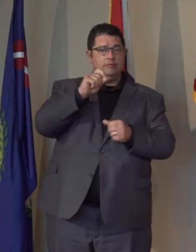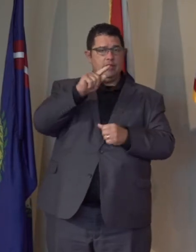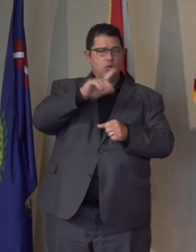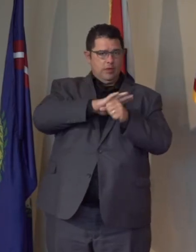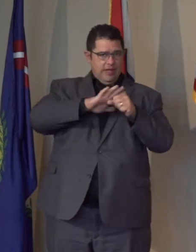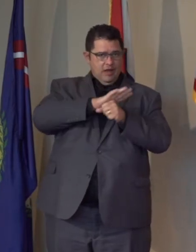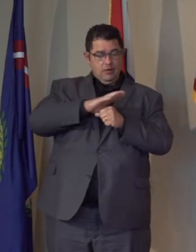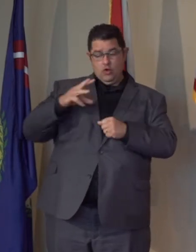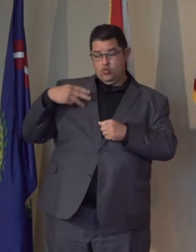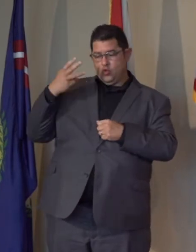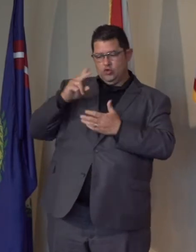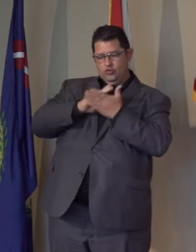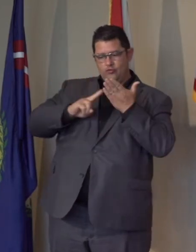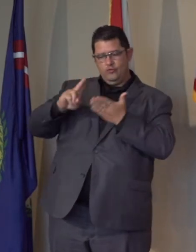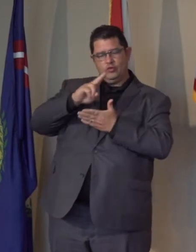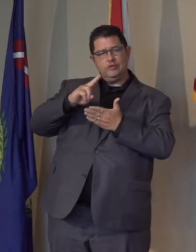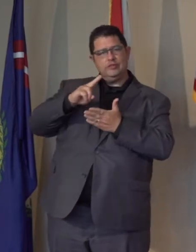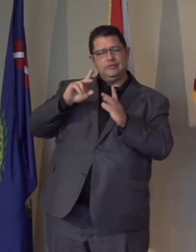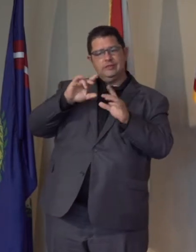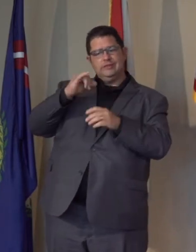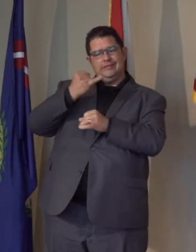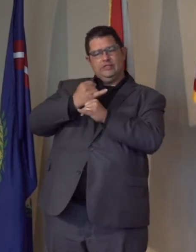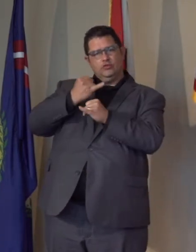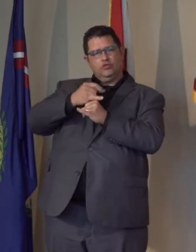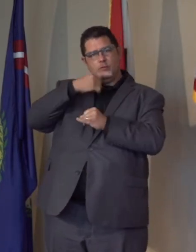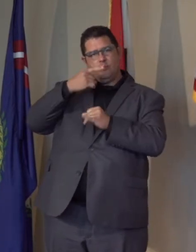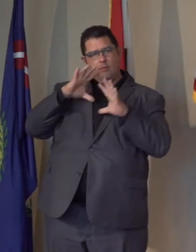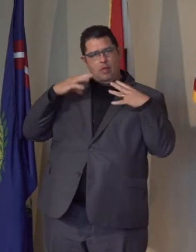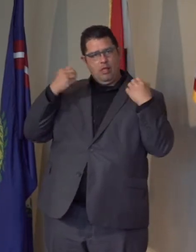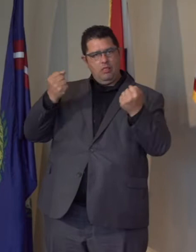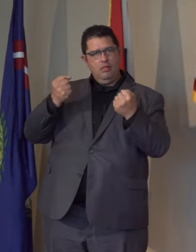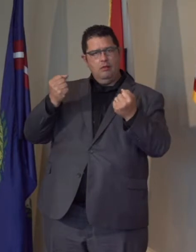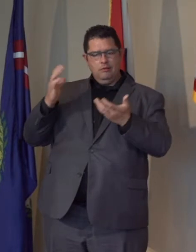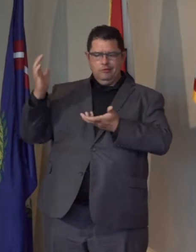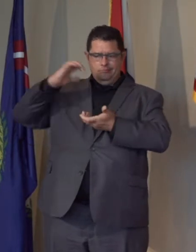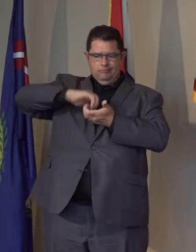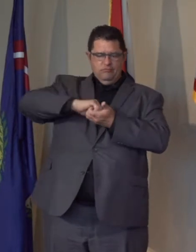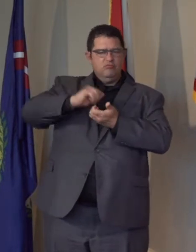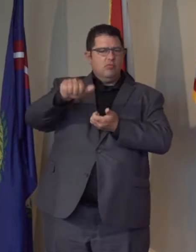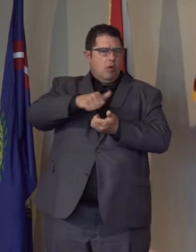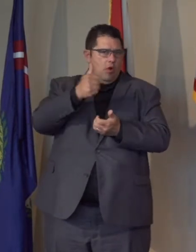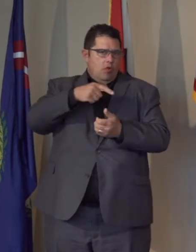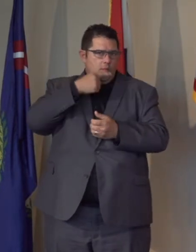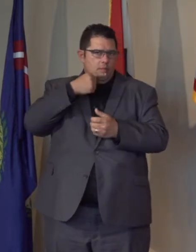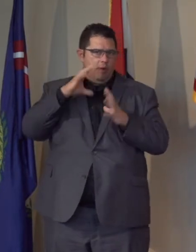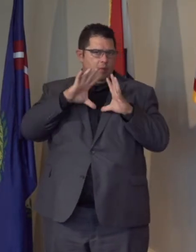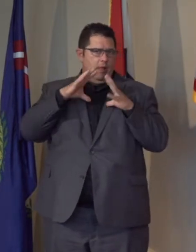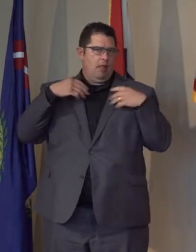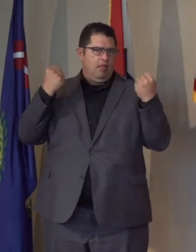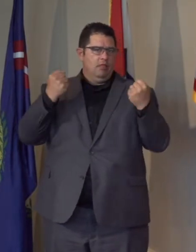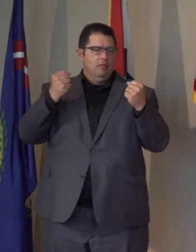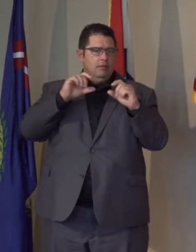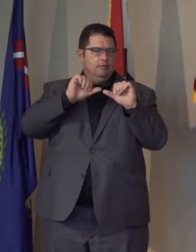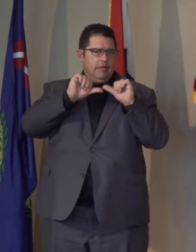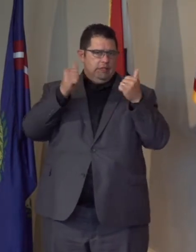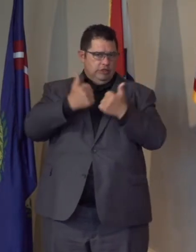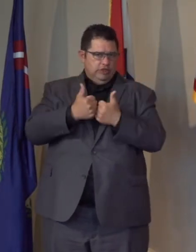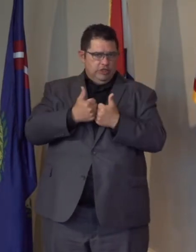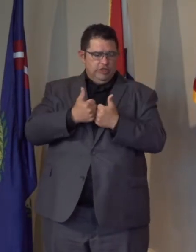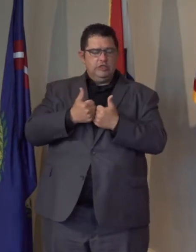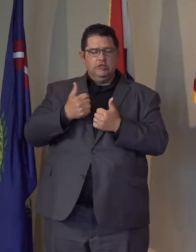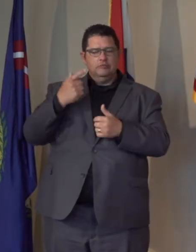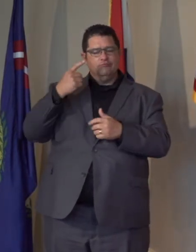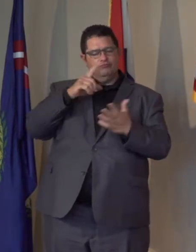University's Institute of Public Health is teaming up with other local public health agencies to conduct a phone survey of